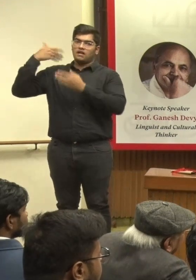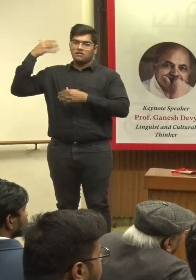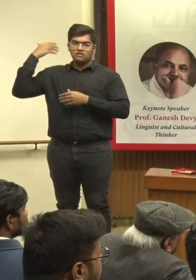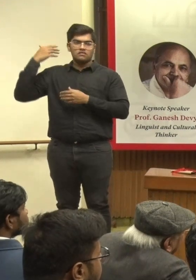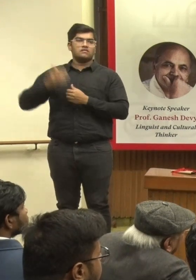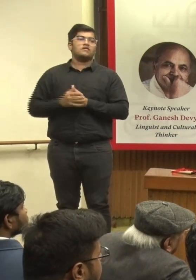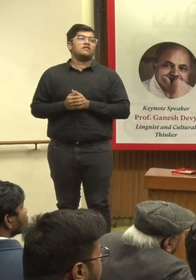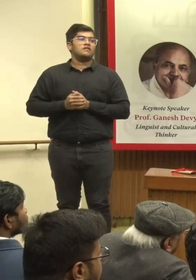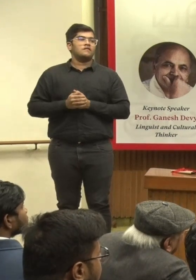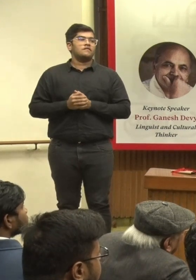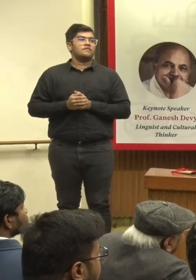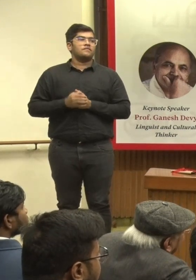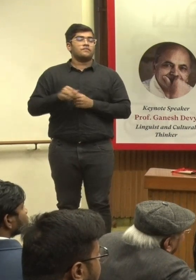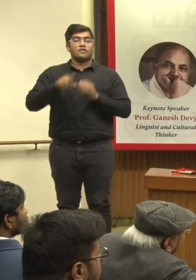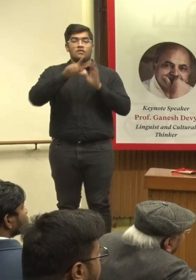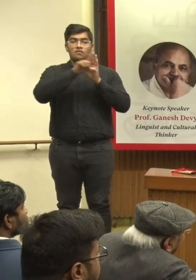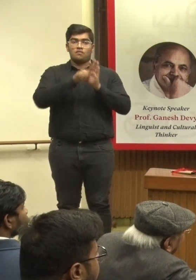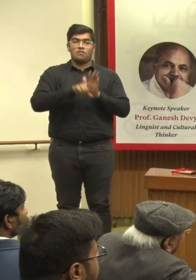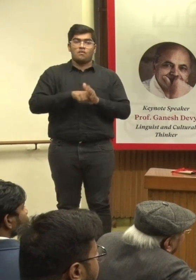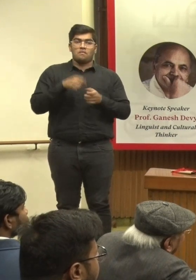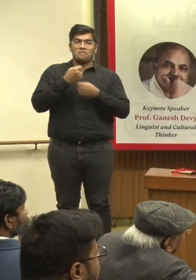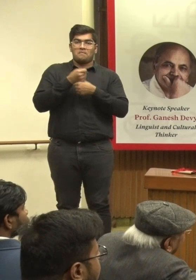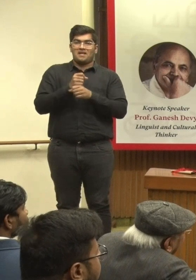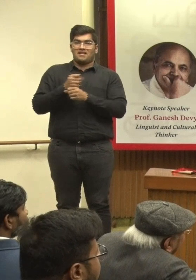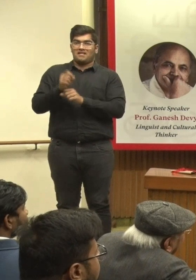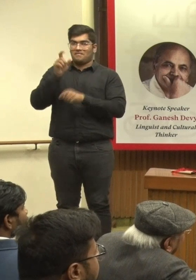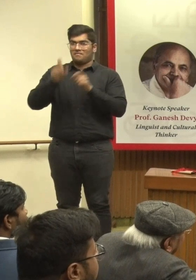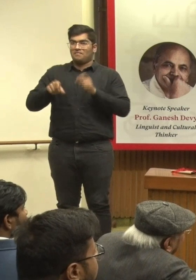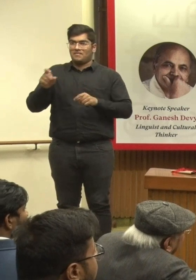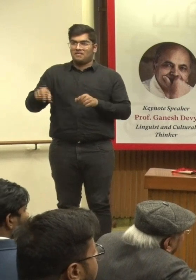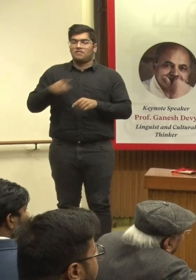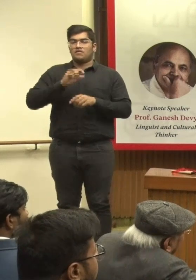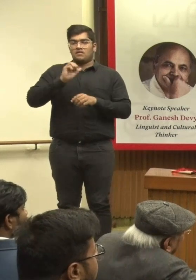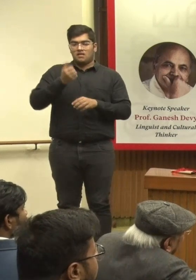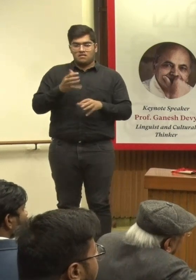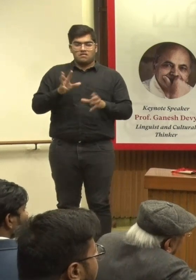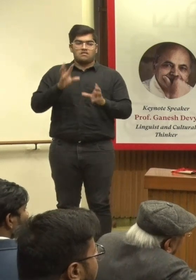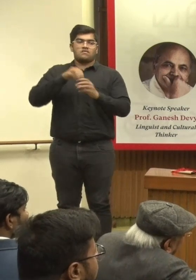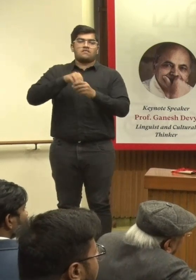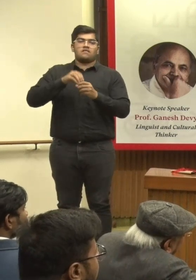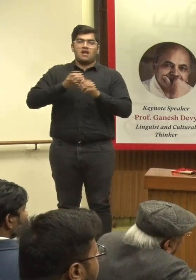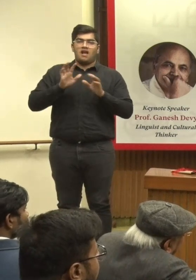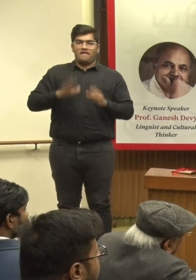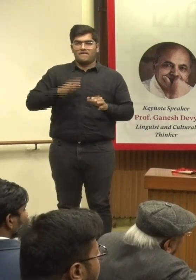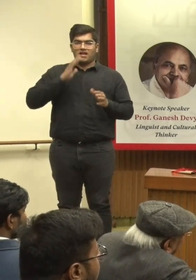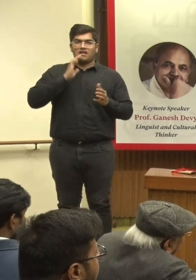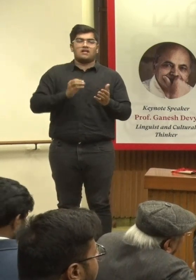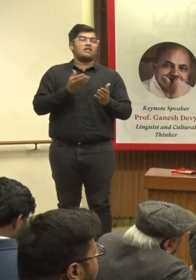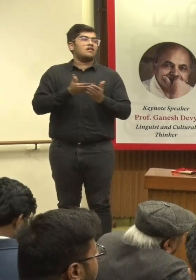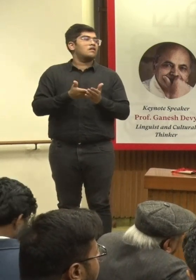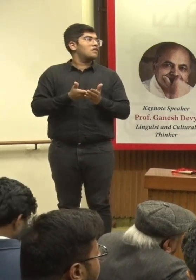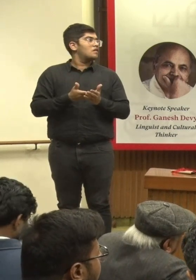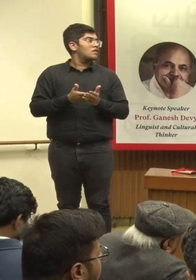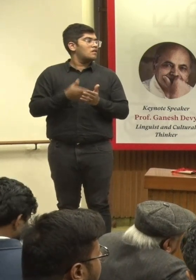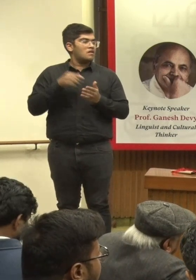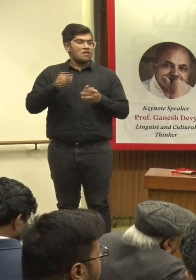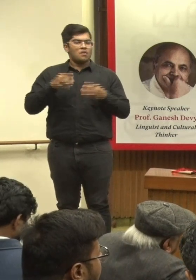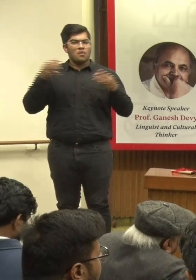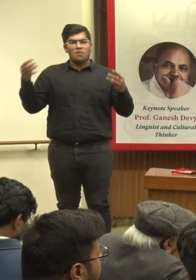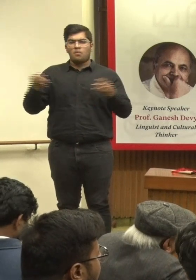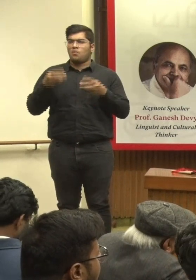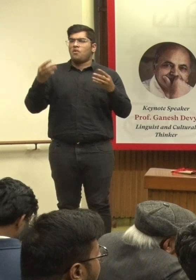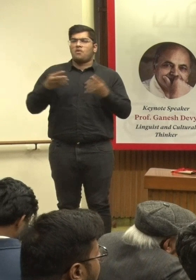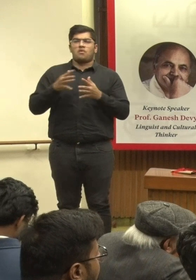Legislators actually have contributed to this, and it is a great war in